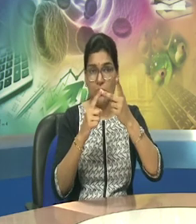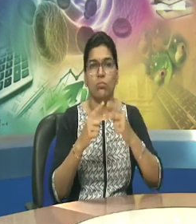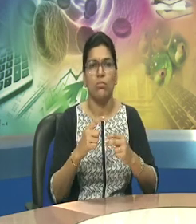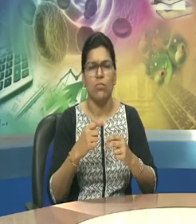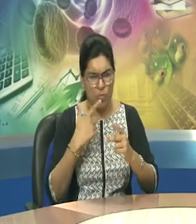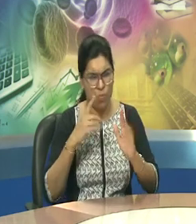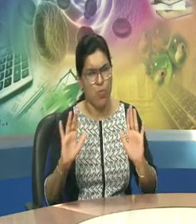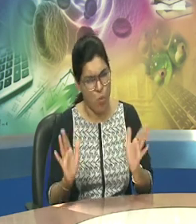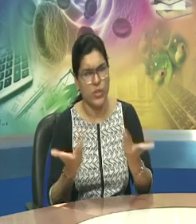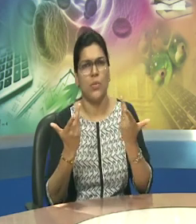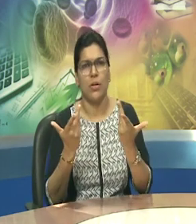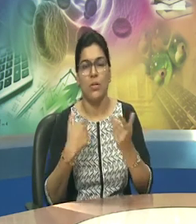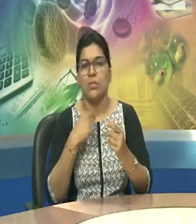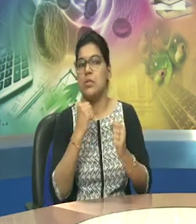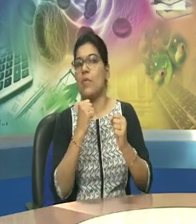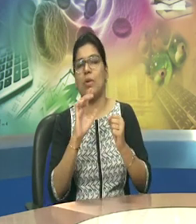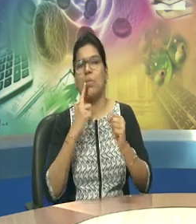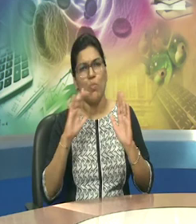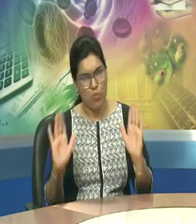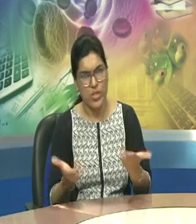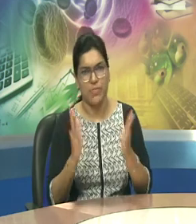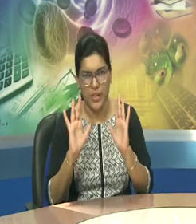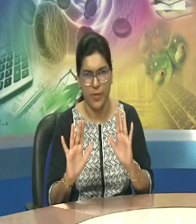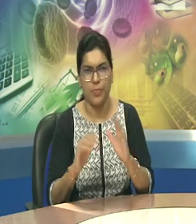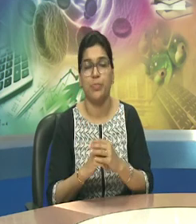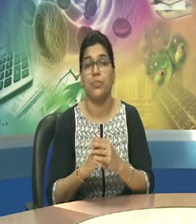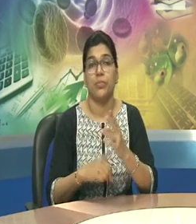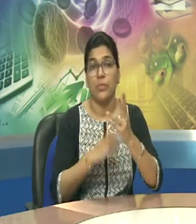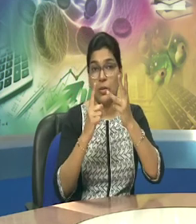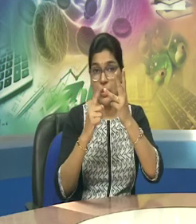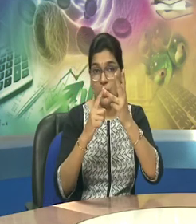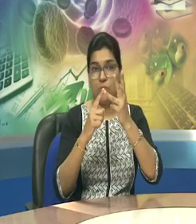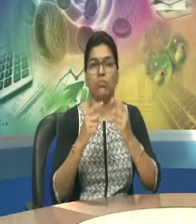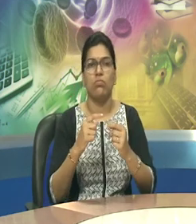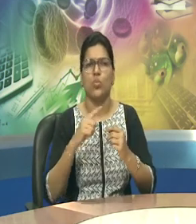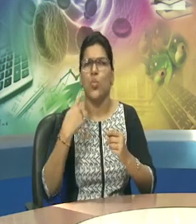A, turning ideas into action. B, feasible study.